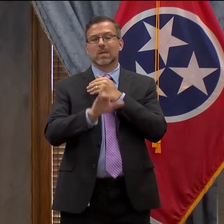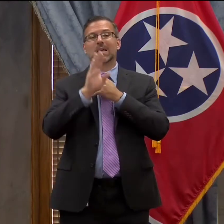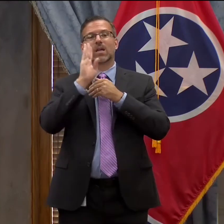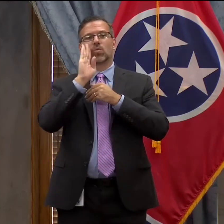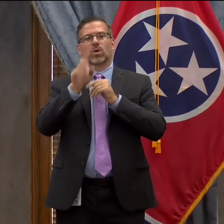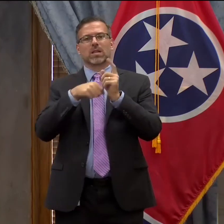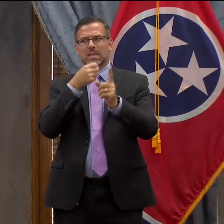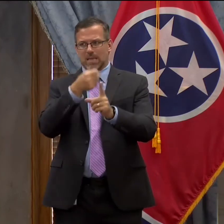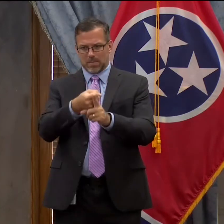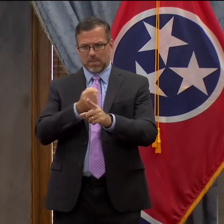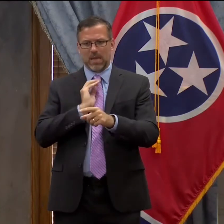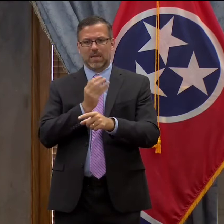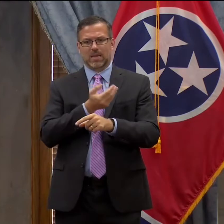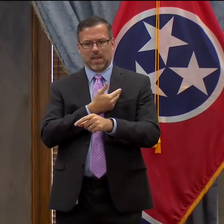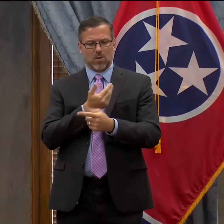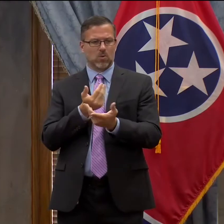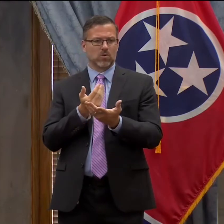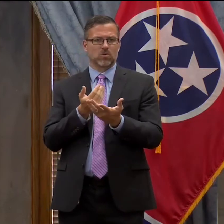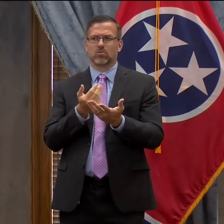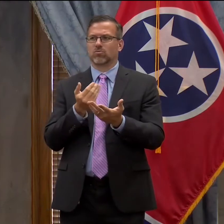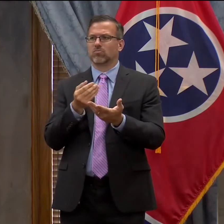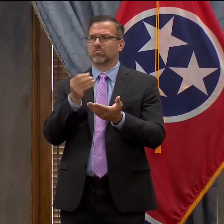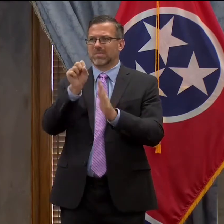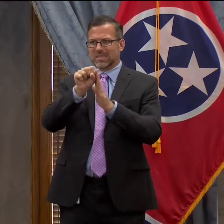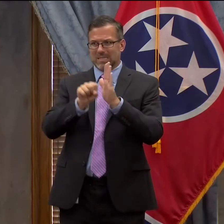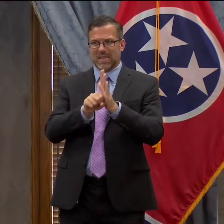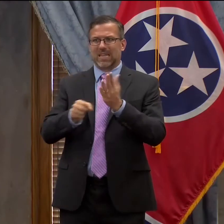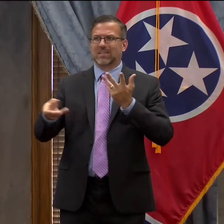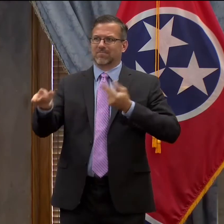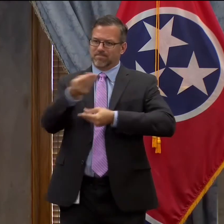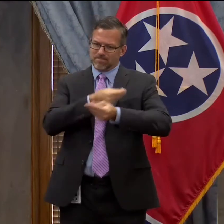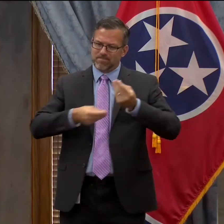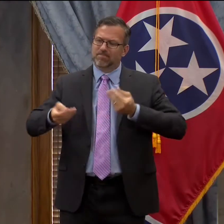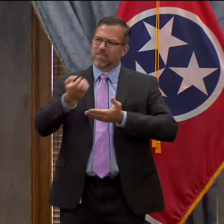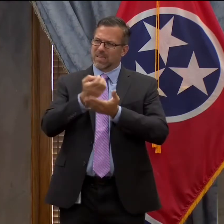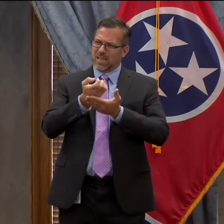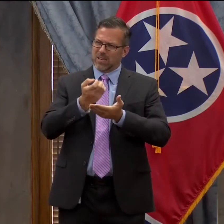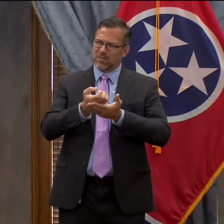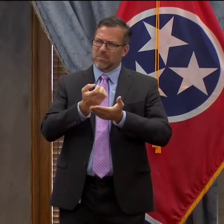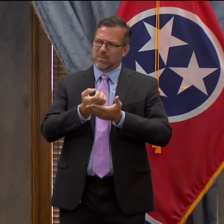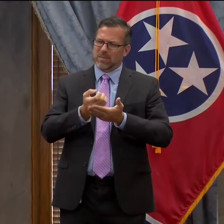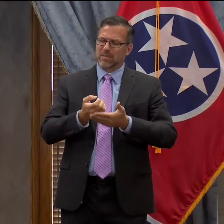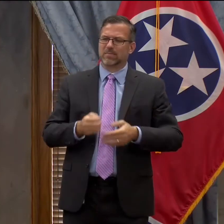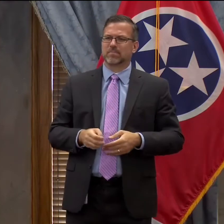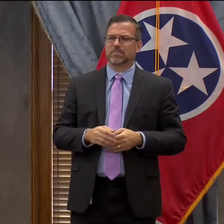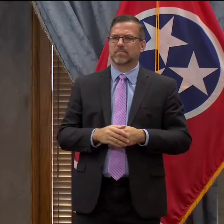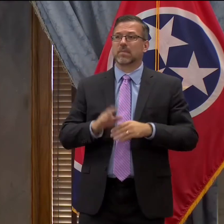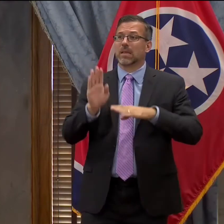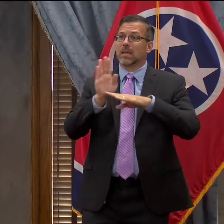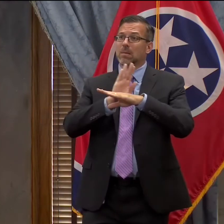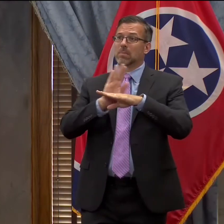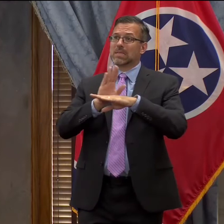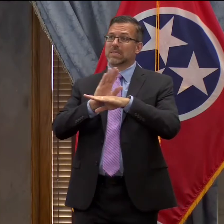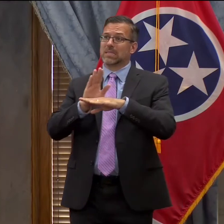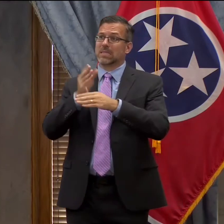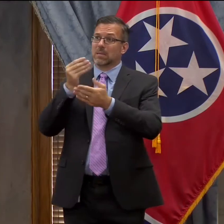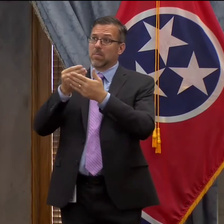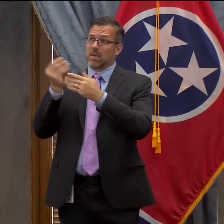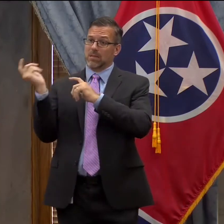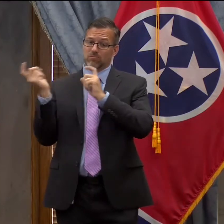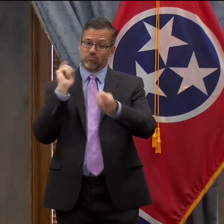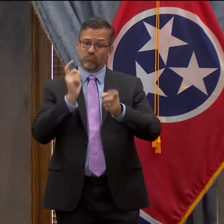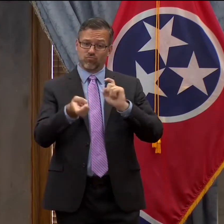Unemployment insurance payments that will be ceased from the federal government, that will be stopped here in the next few days, will impact